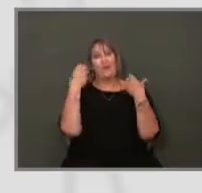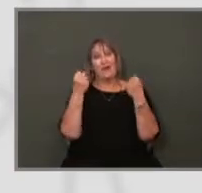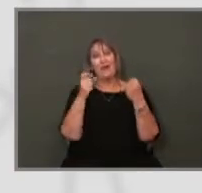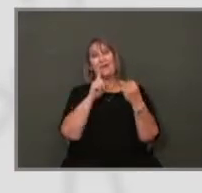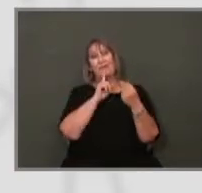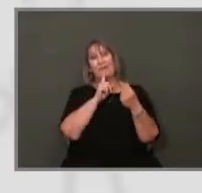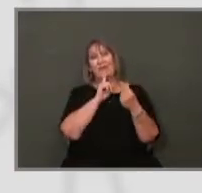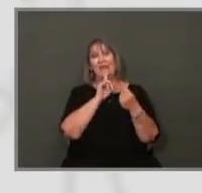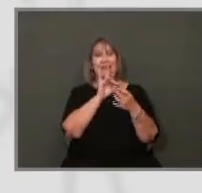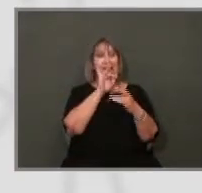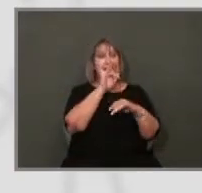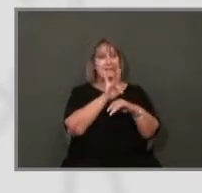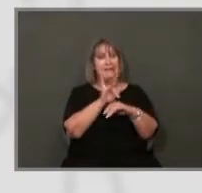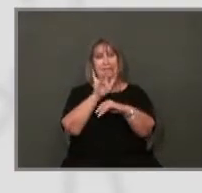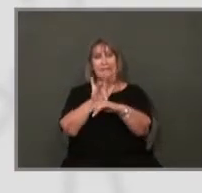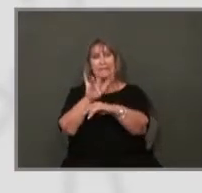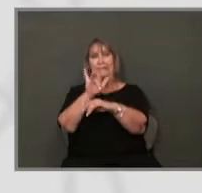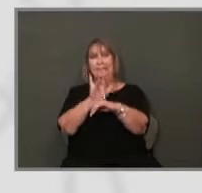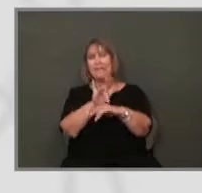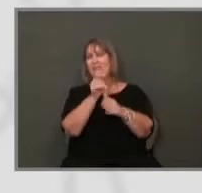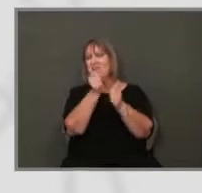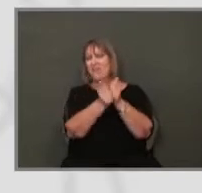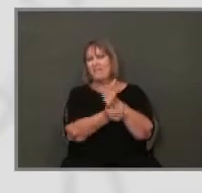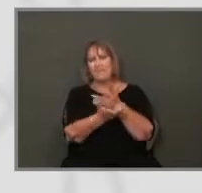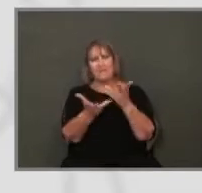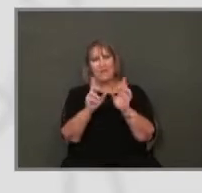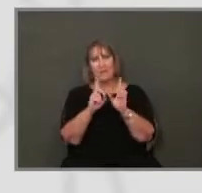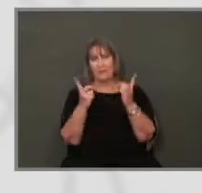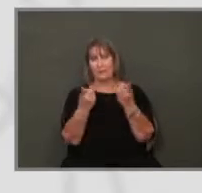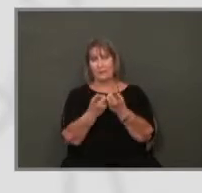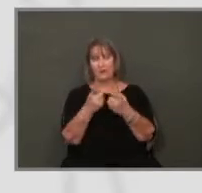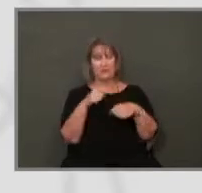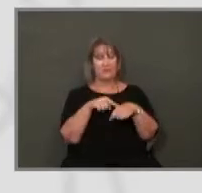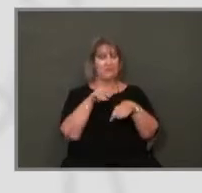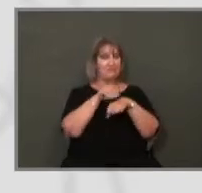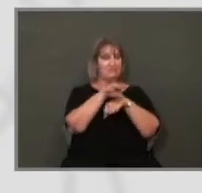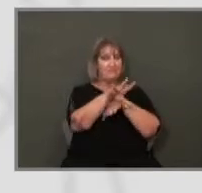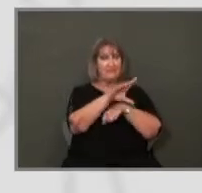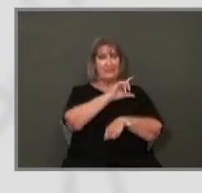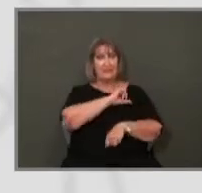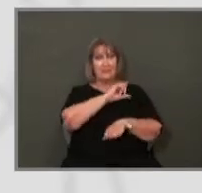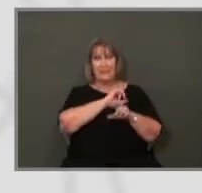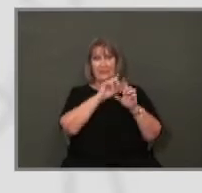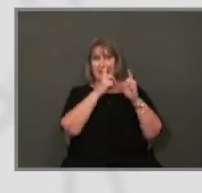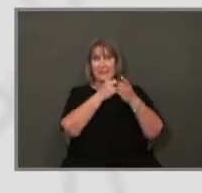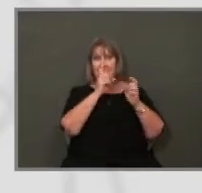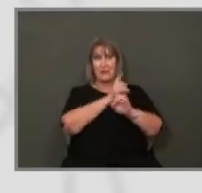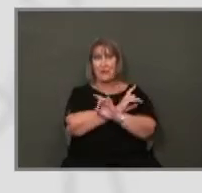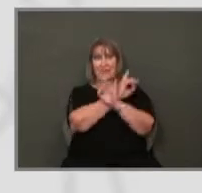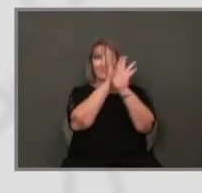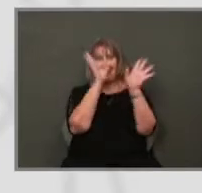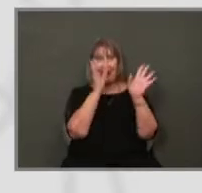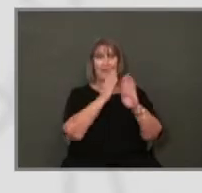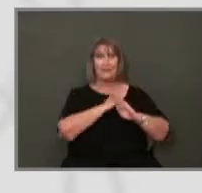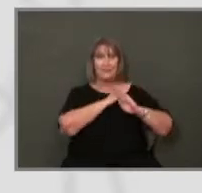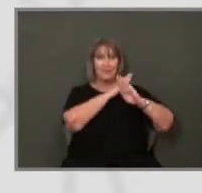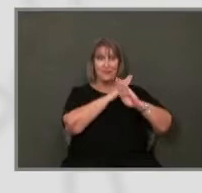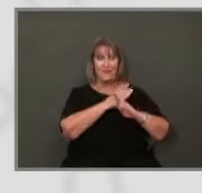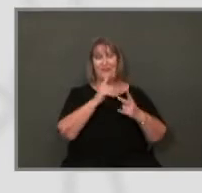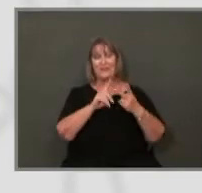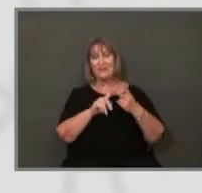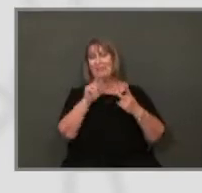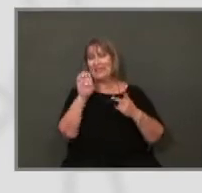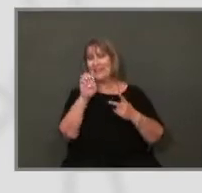of what we do. What the police department deals with from a violence prevention or mental health, what our EMS system deals with, what